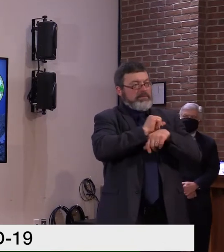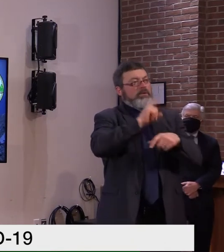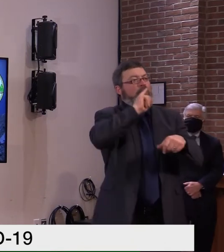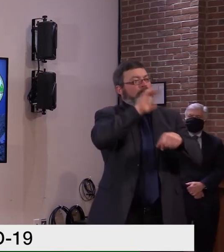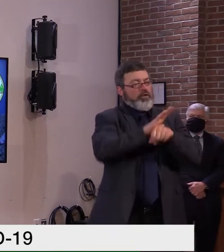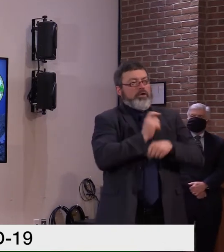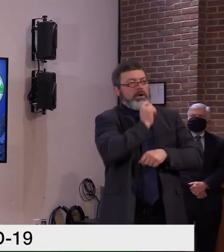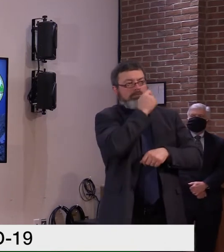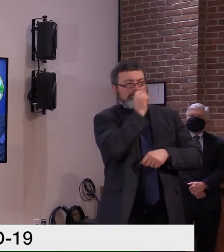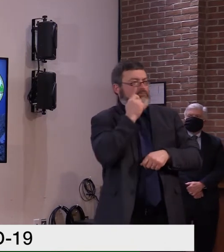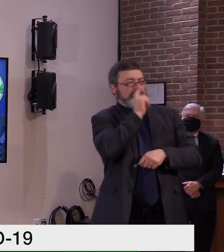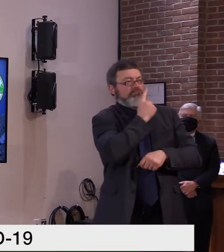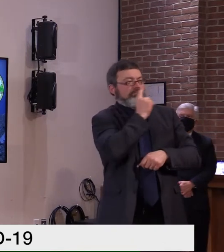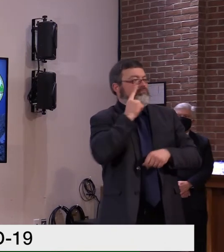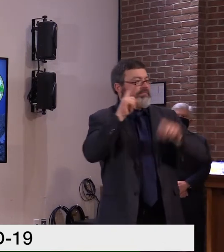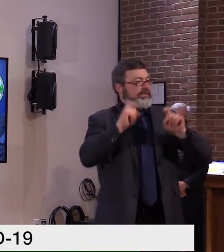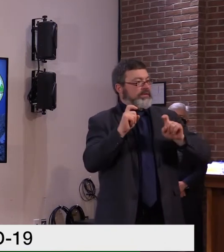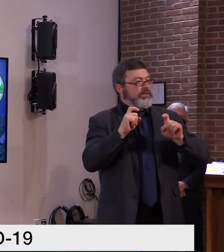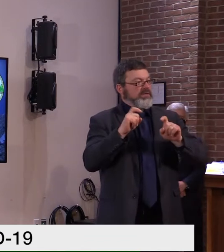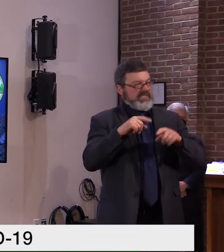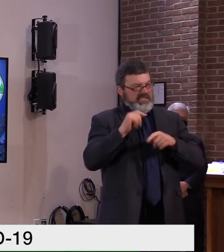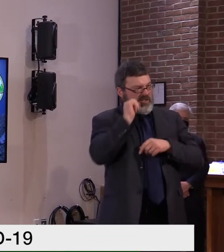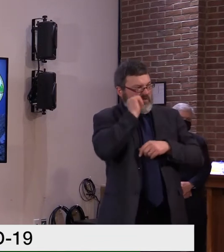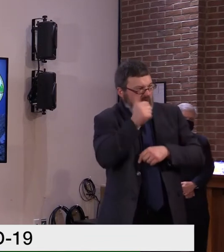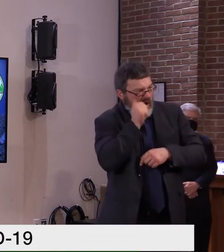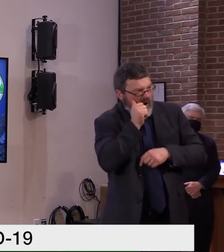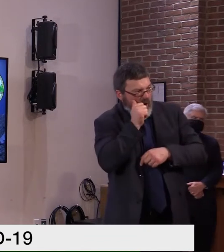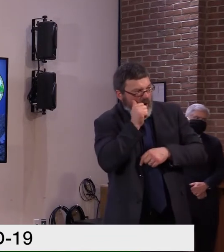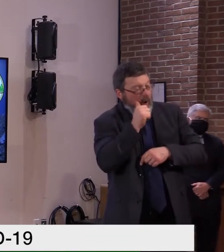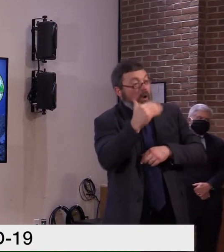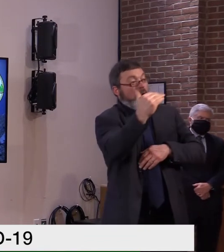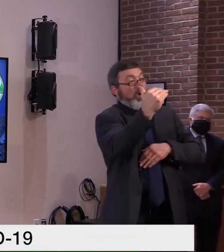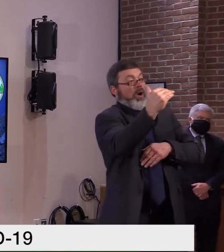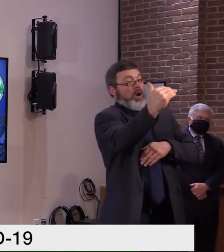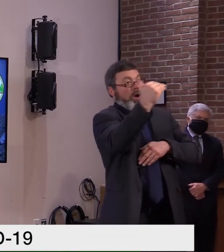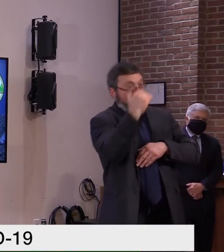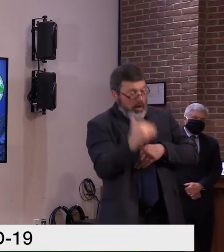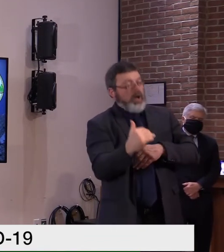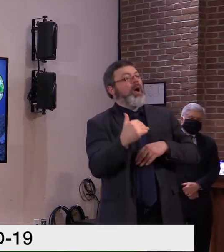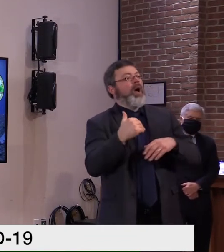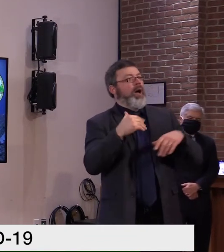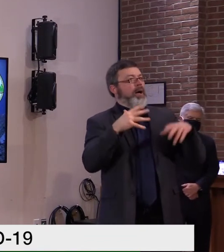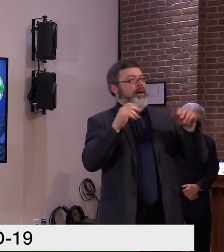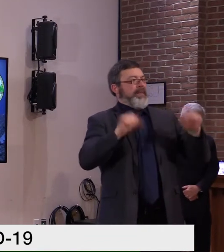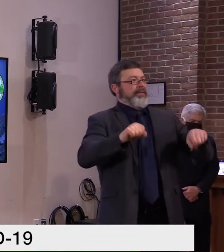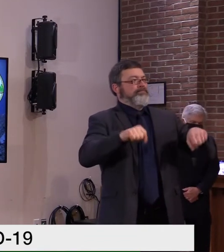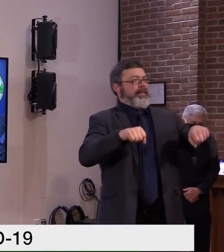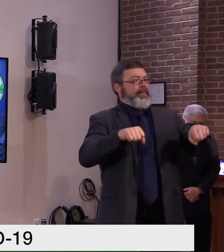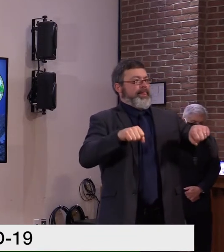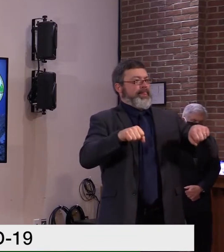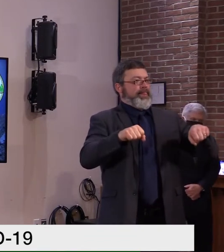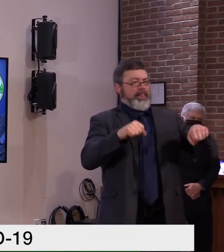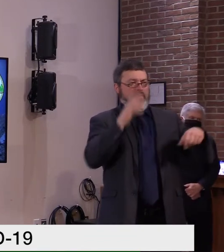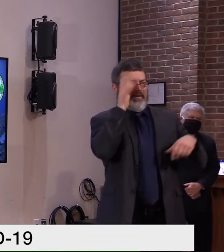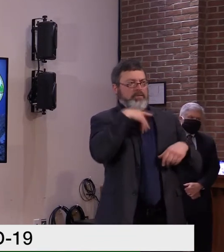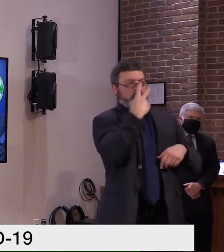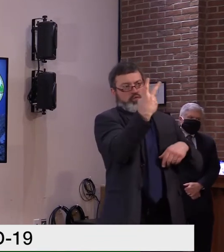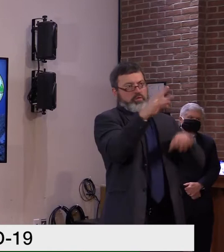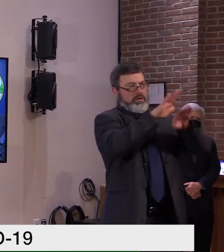case numbers will include probable cases on the dashboard of our website and in other publicly reported